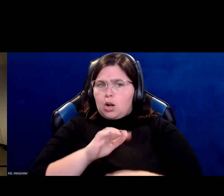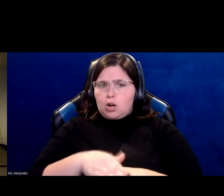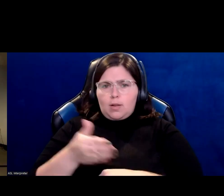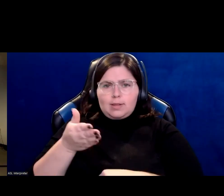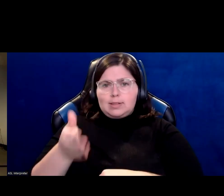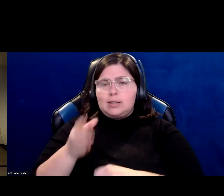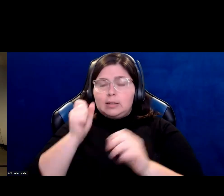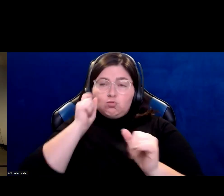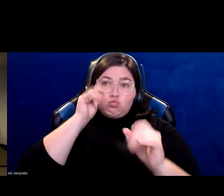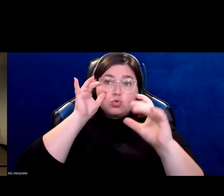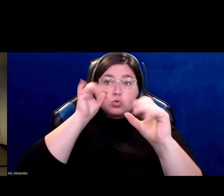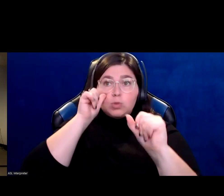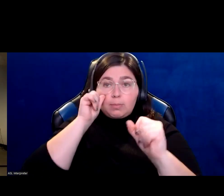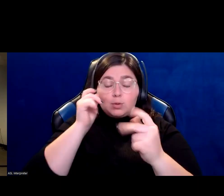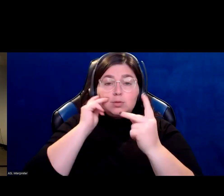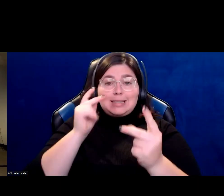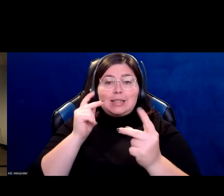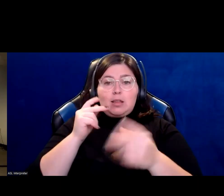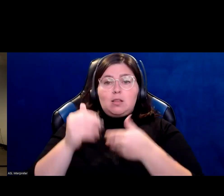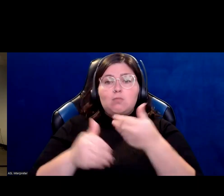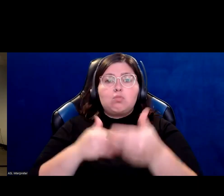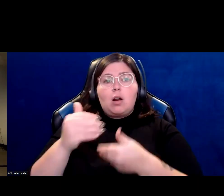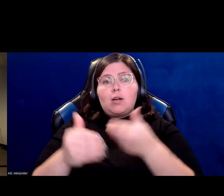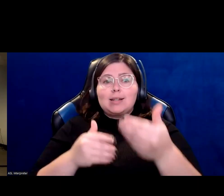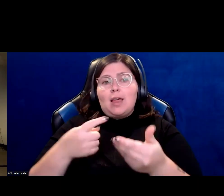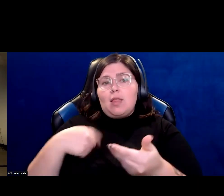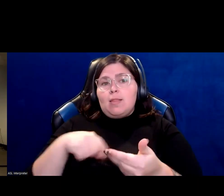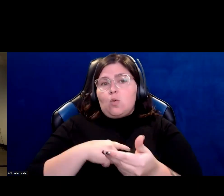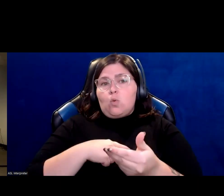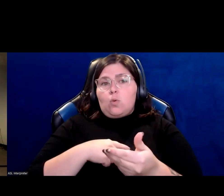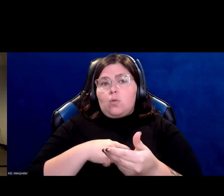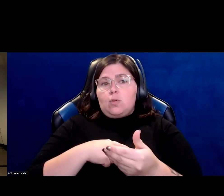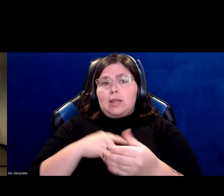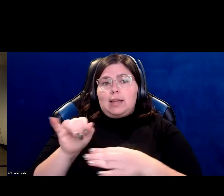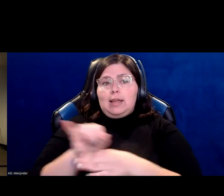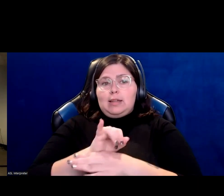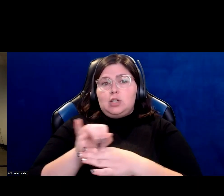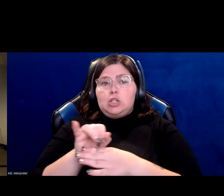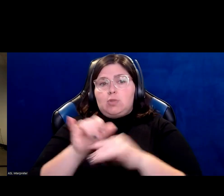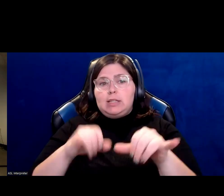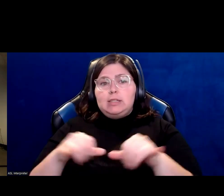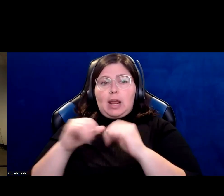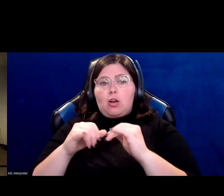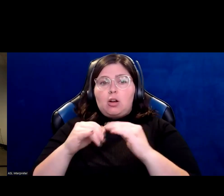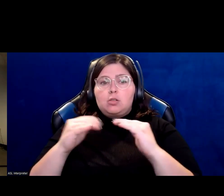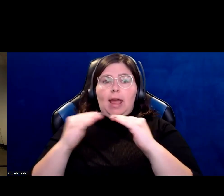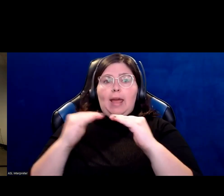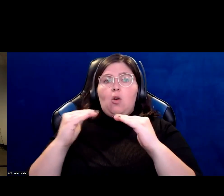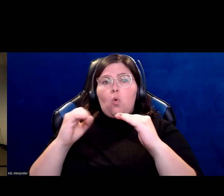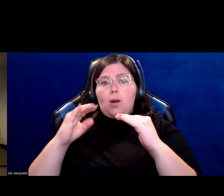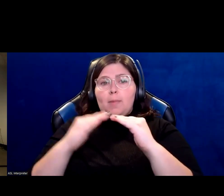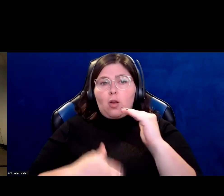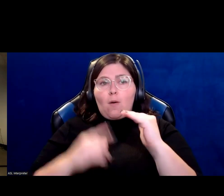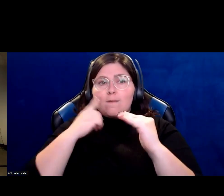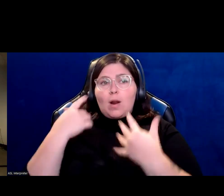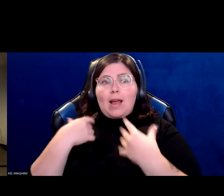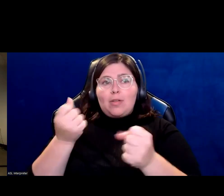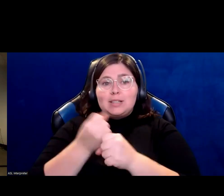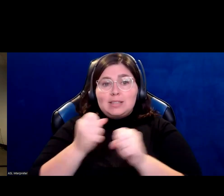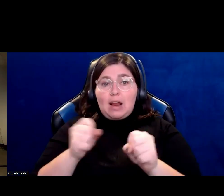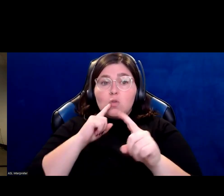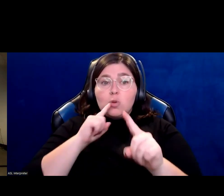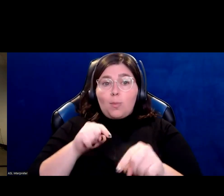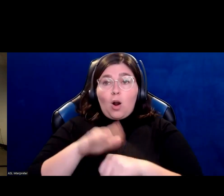incredible to see the progress that we're, at industry standards or below for health and safety. And the report on